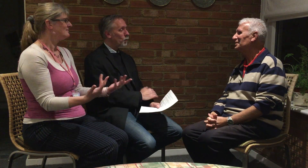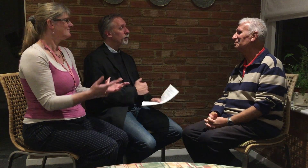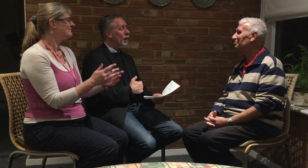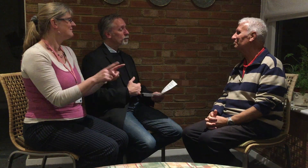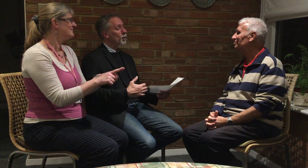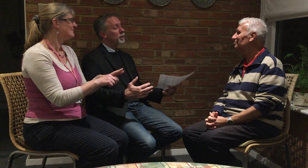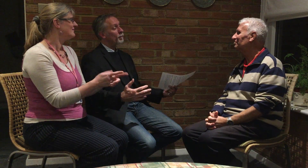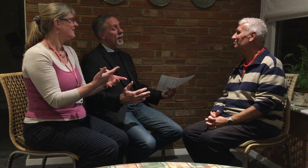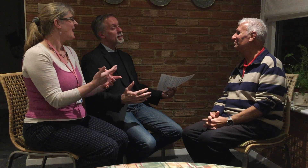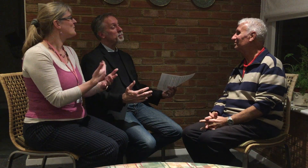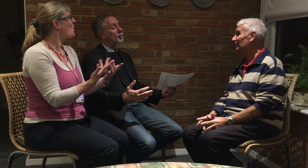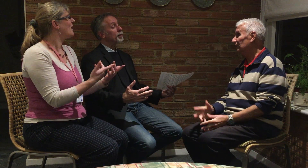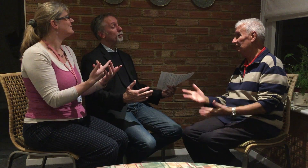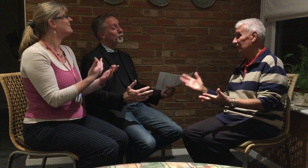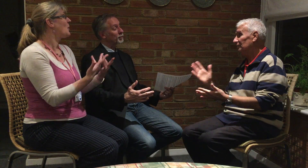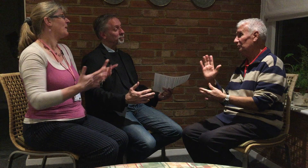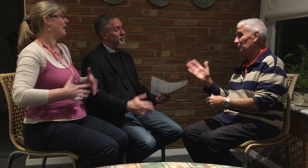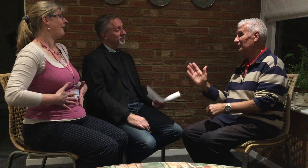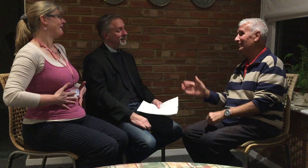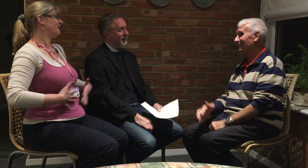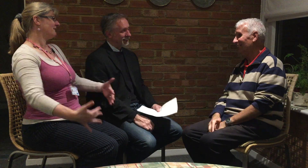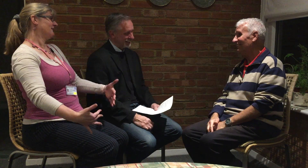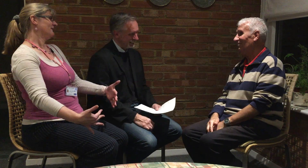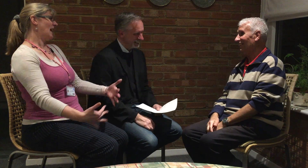why you have so many fat Americans.